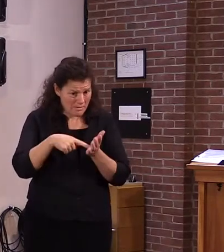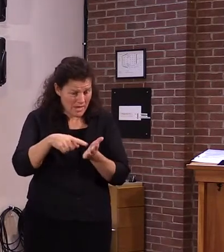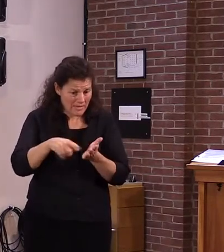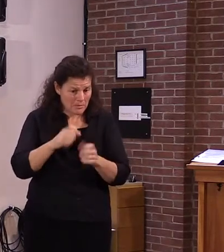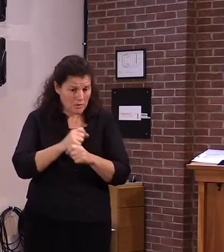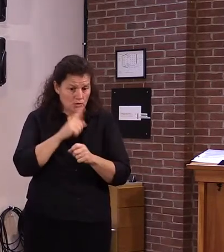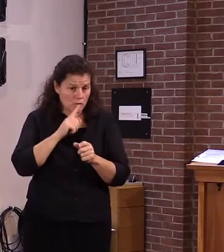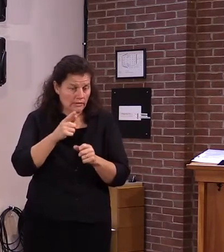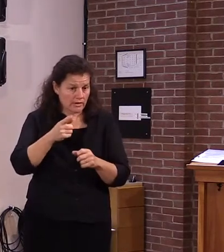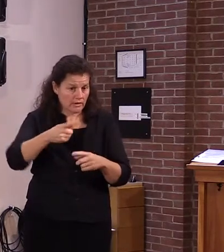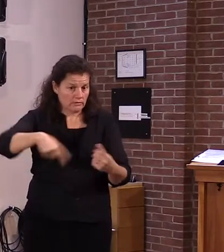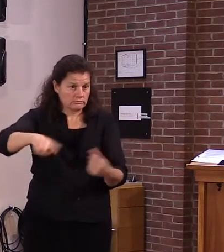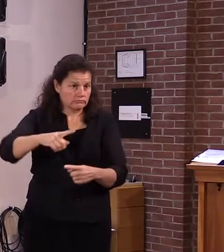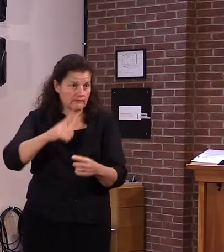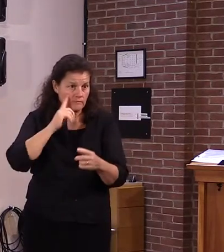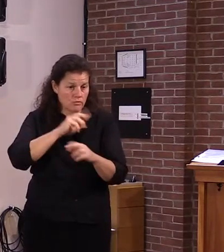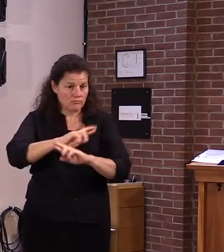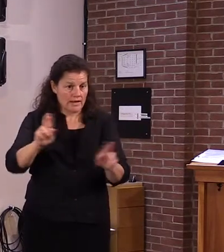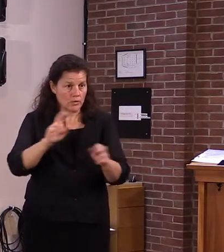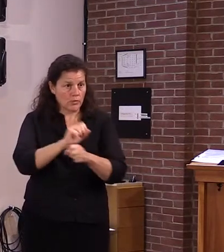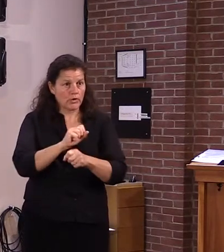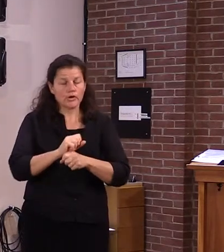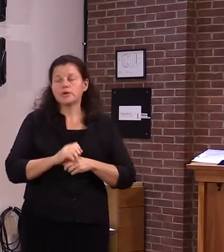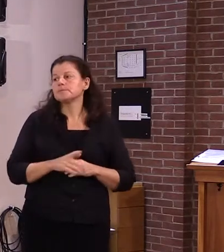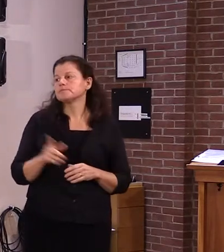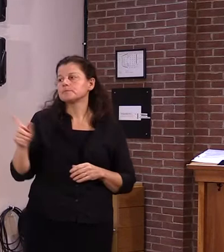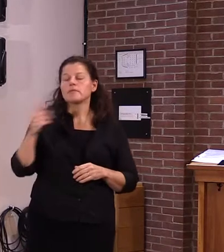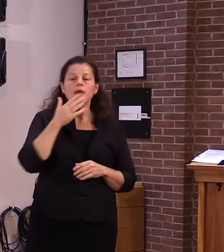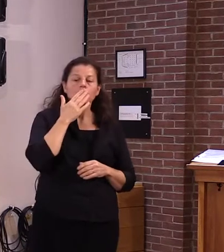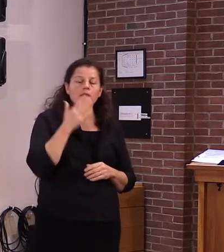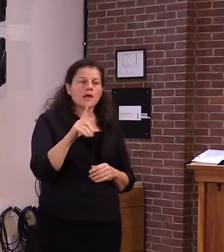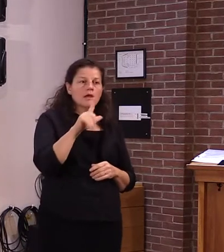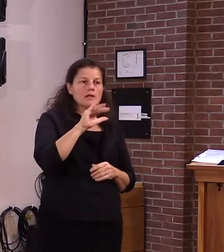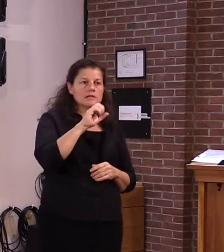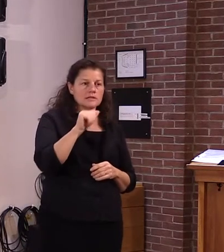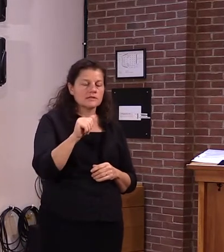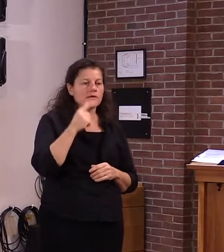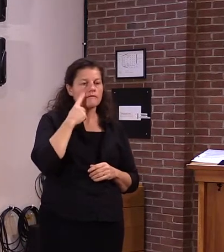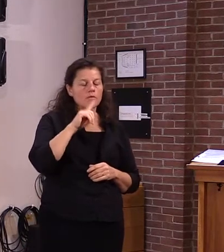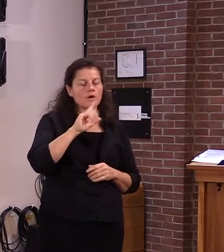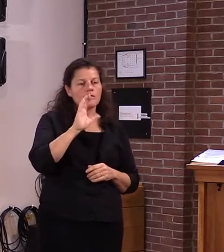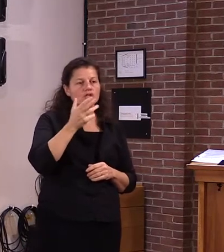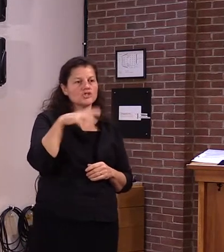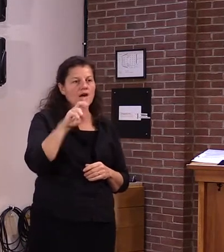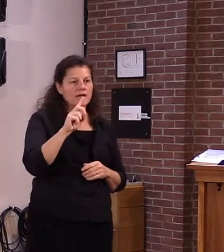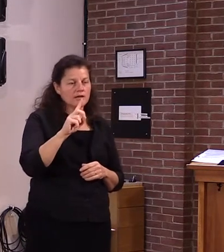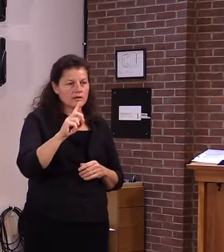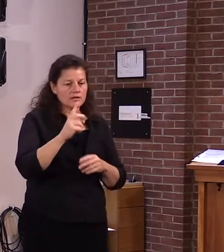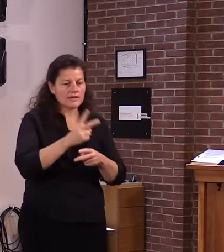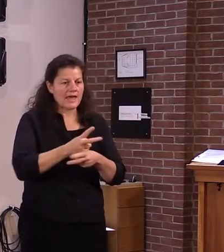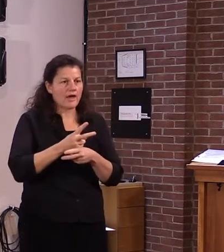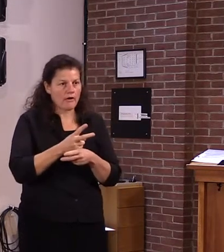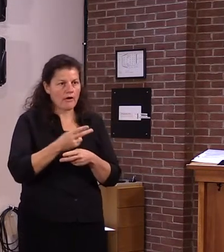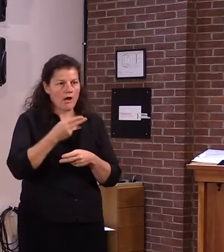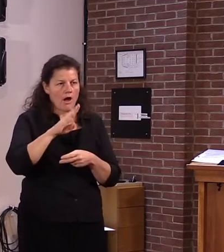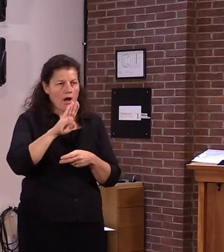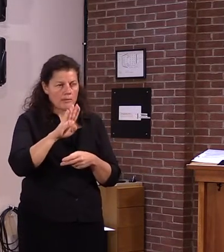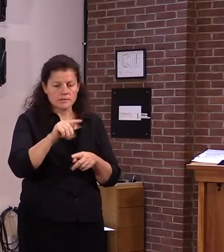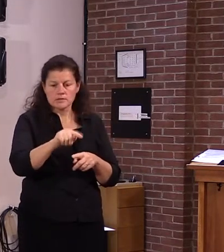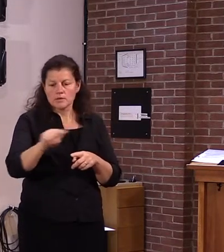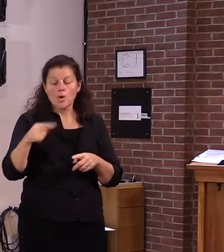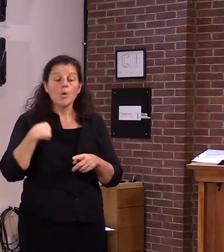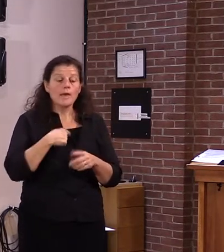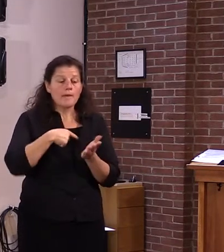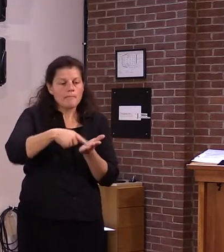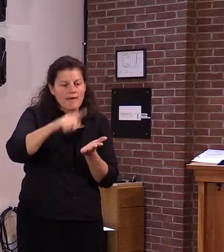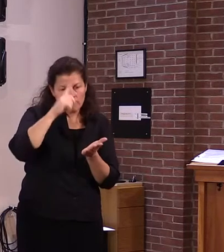Thanks, Lisa. As you know, we on these child care hubs, what we do pay for is sort of the